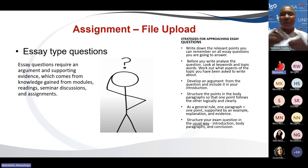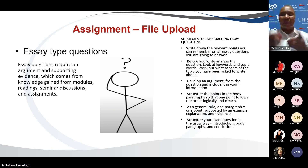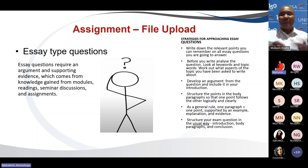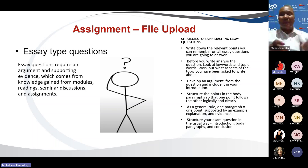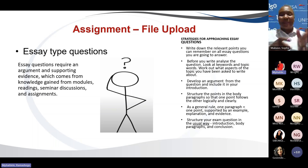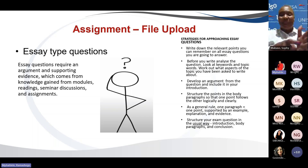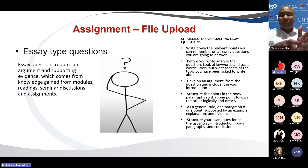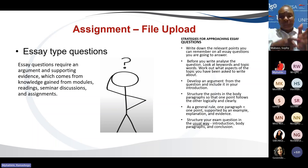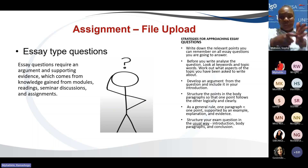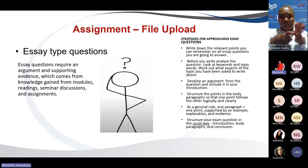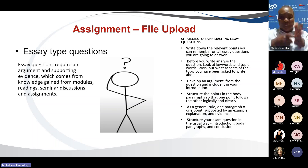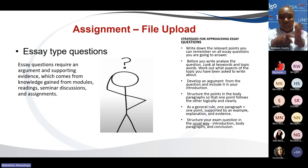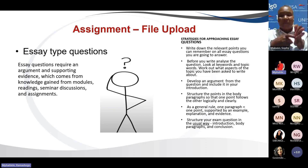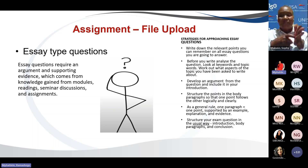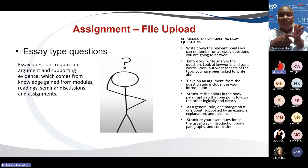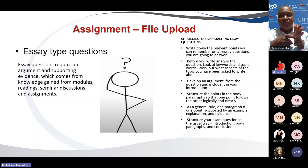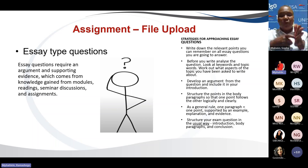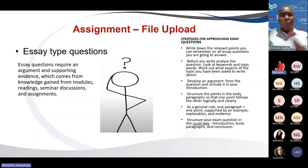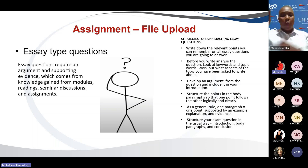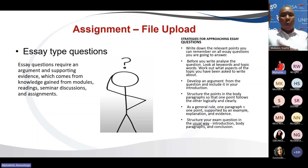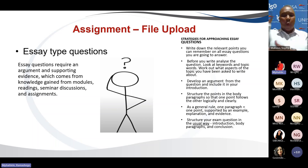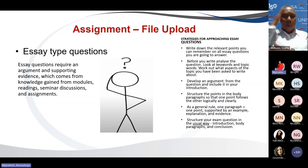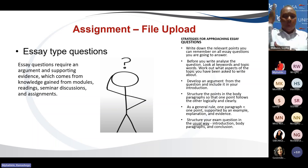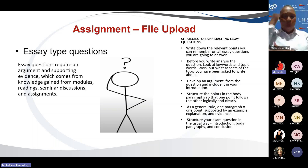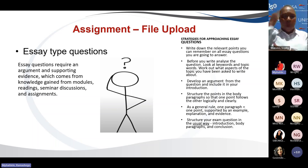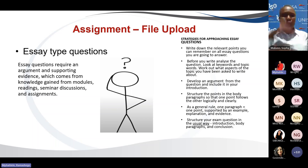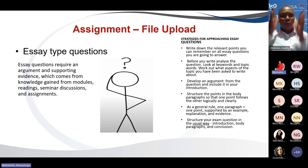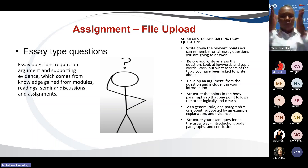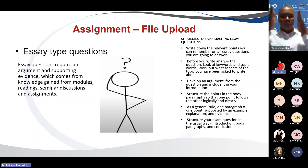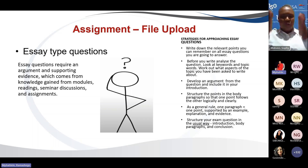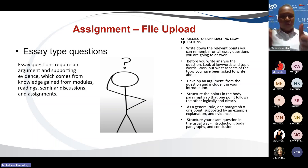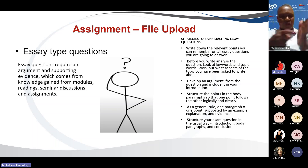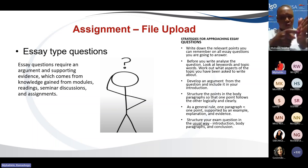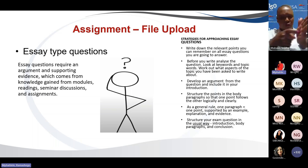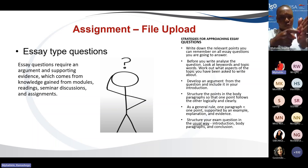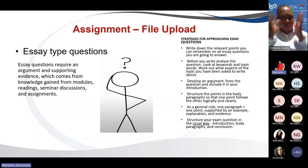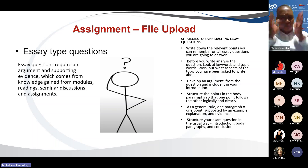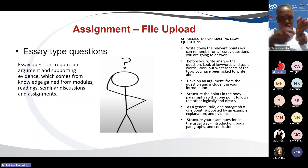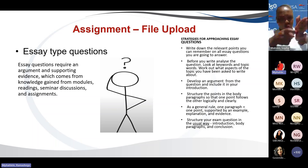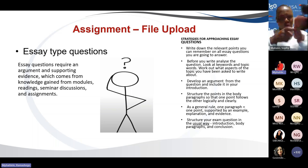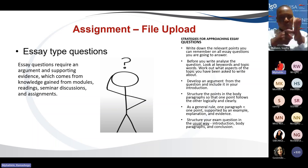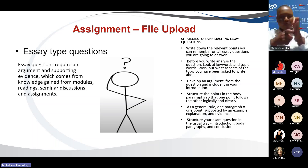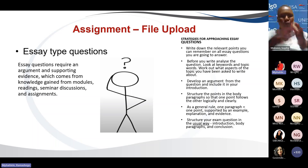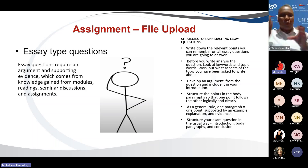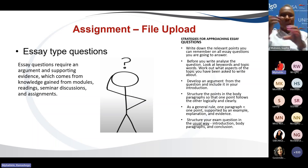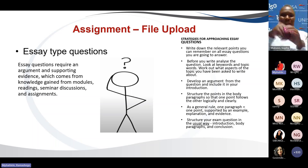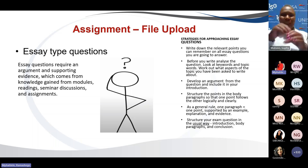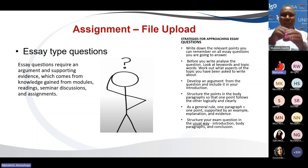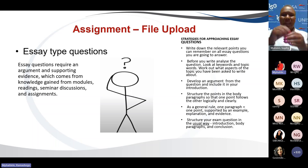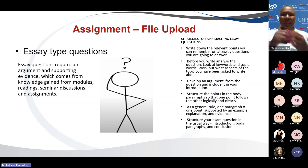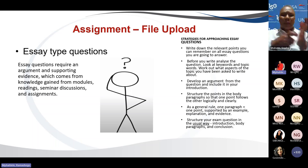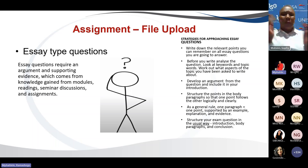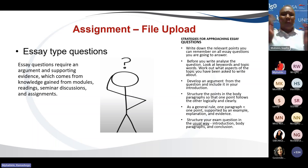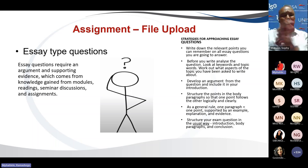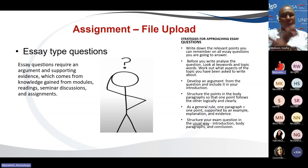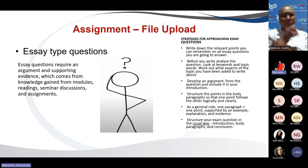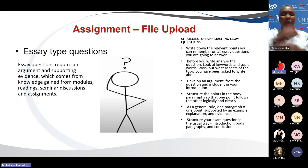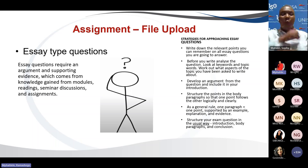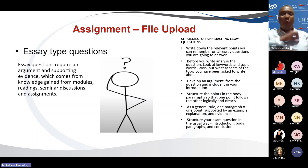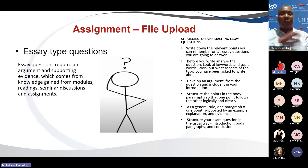advantages, then you know you need to focus on advantages. Do not include disadvantages, because they are saying to